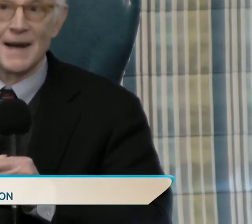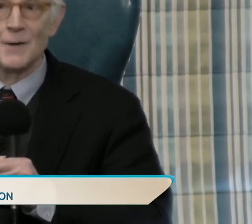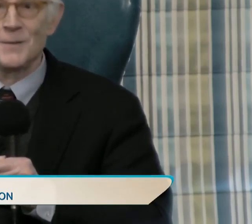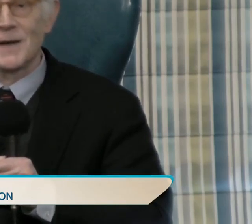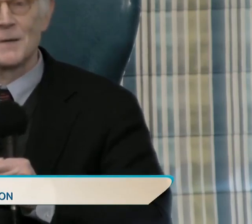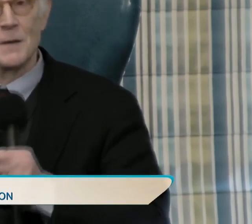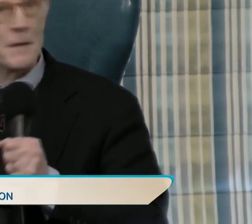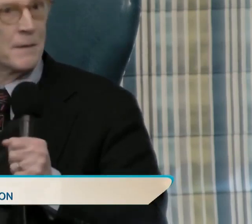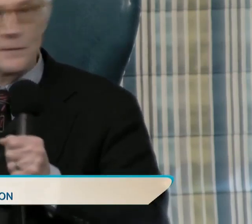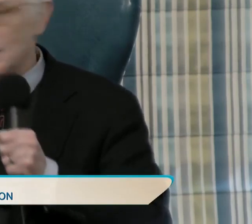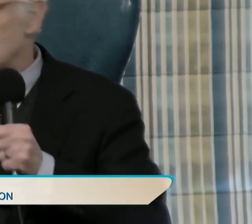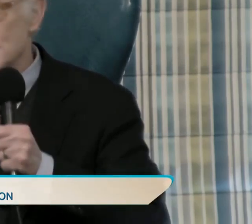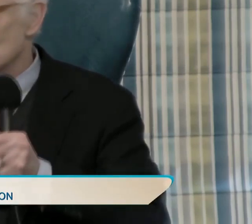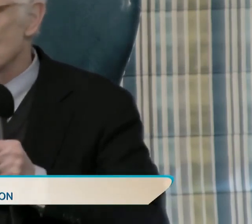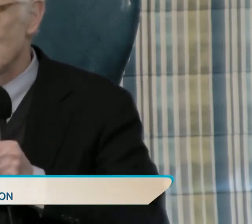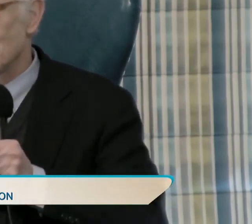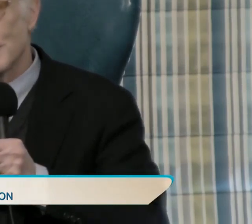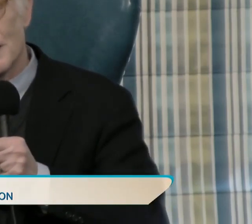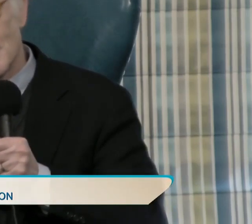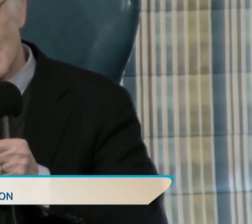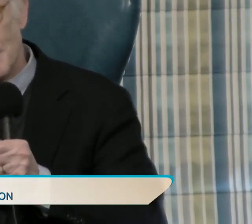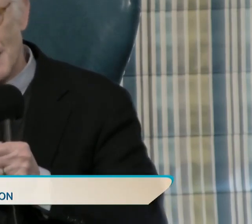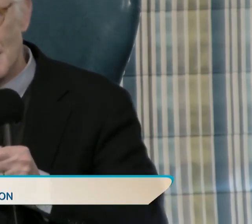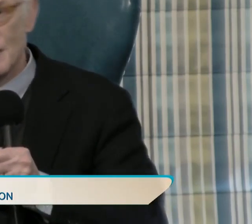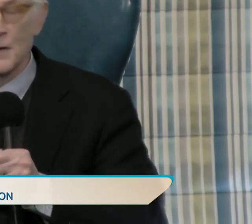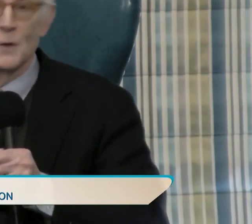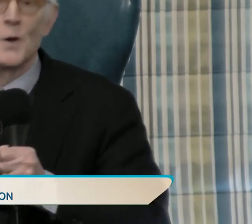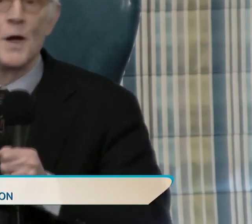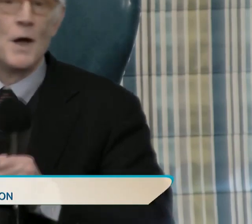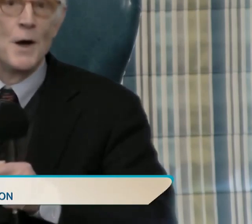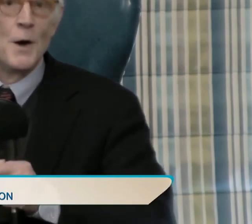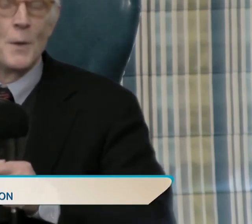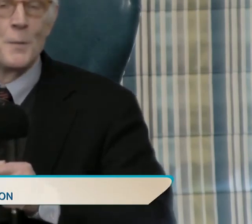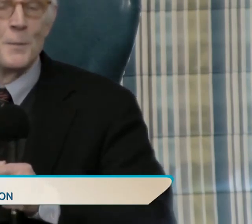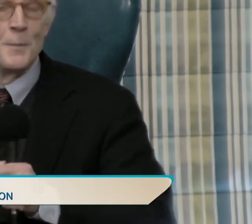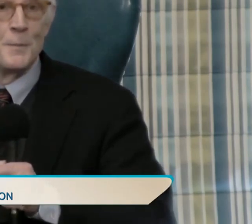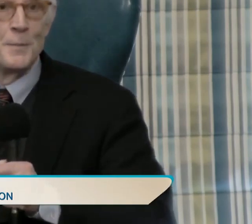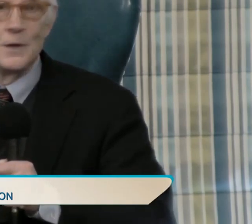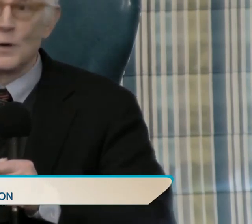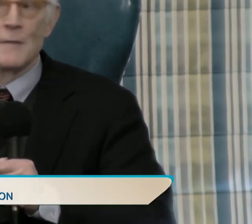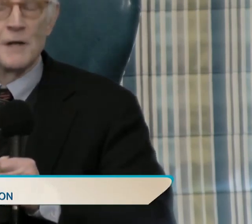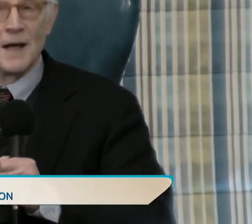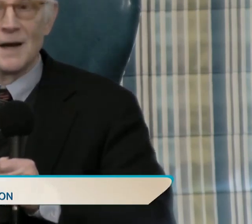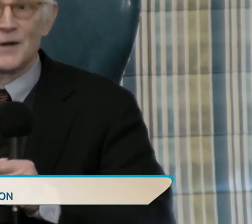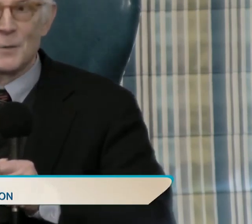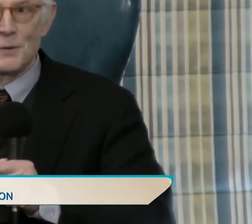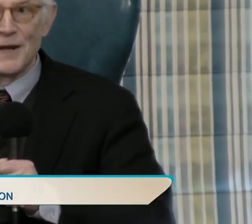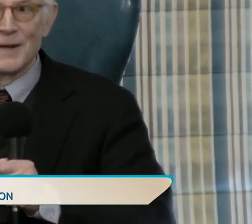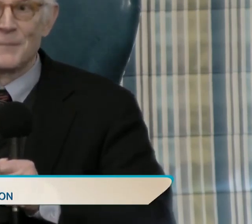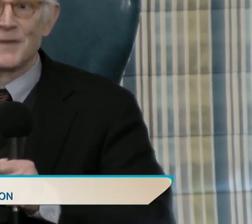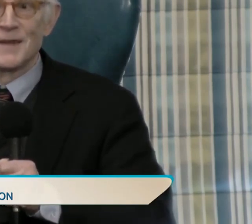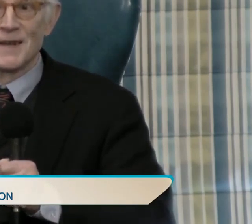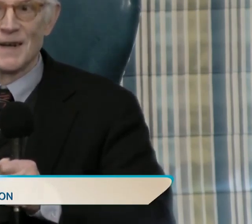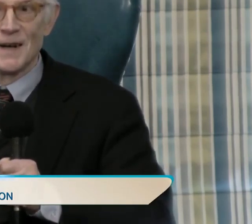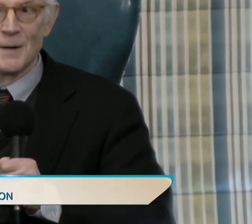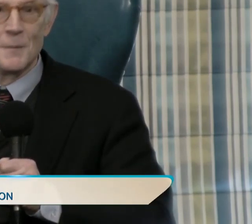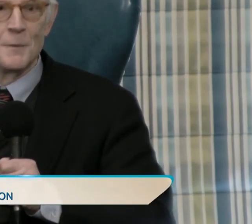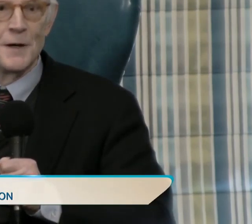battle it out. And if any school people here, I'm not bad-mouthing you. You have a lot on your plate,